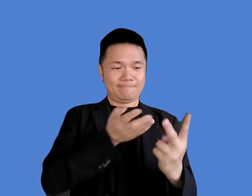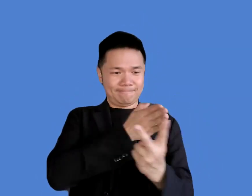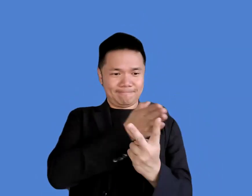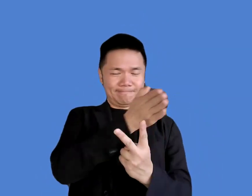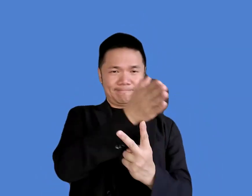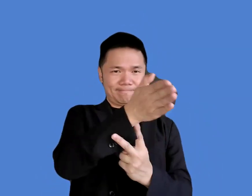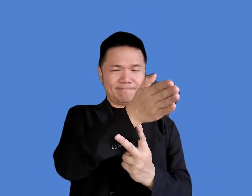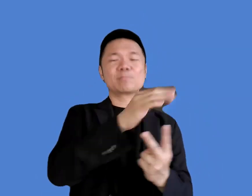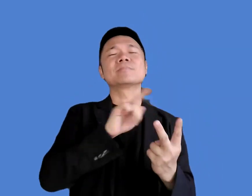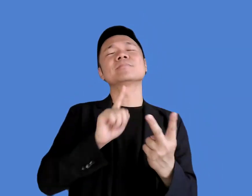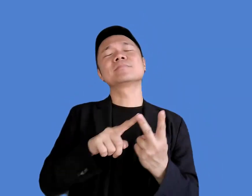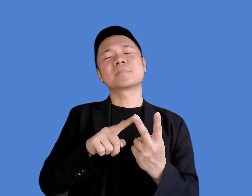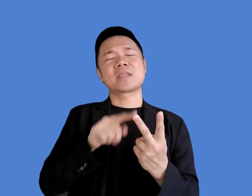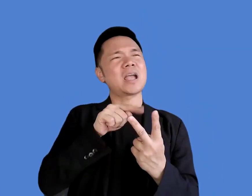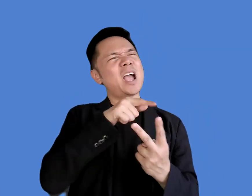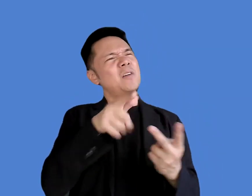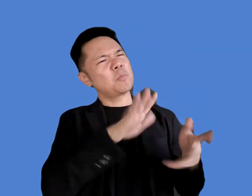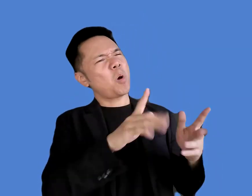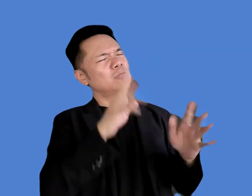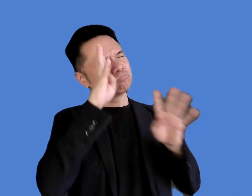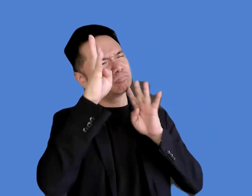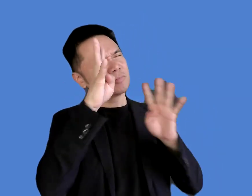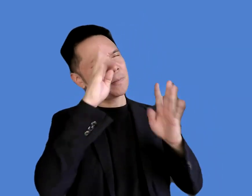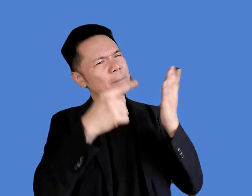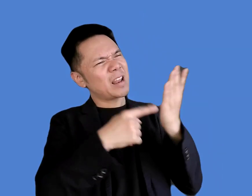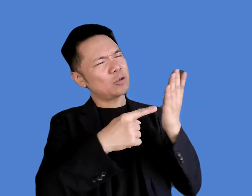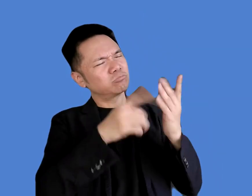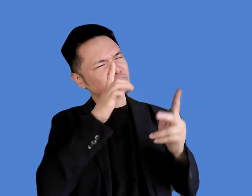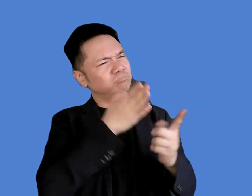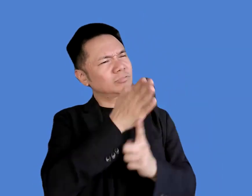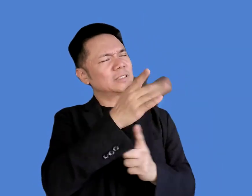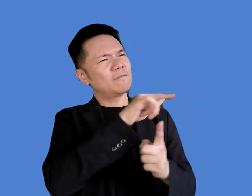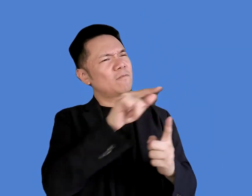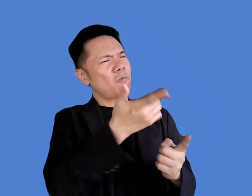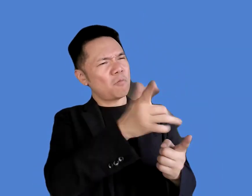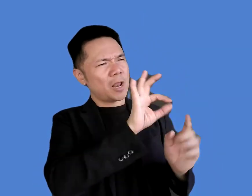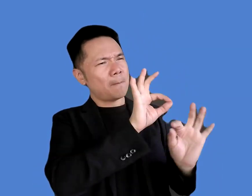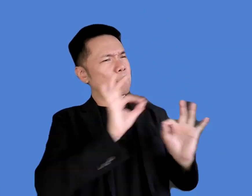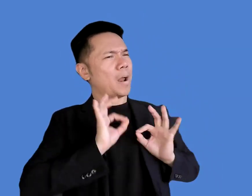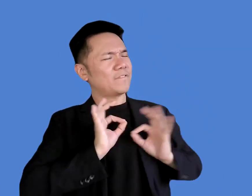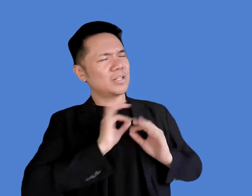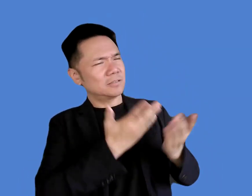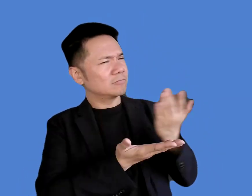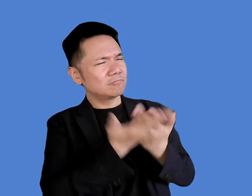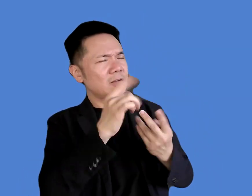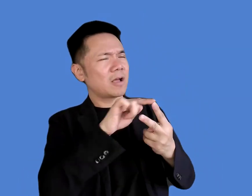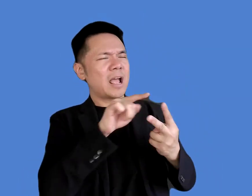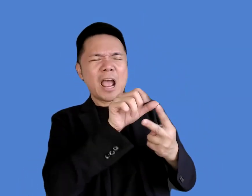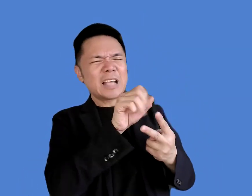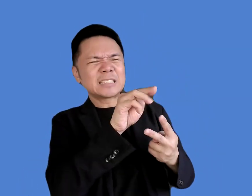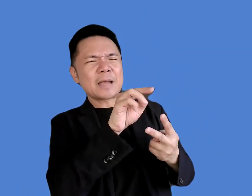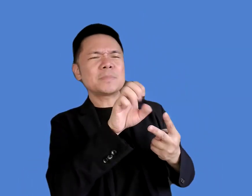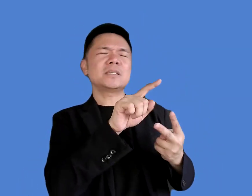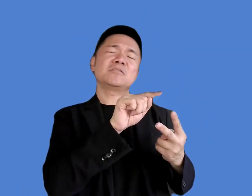innovation, leveraging the innovation capabilities of the private sector. Whether it's larger corporates or SMEs and